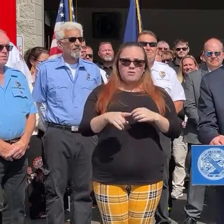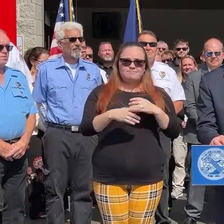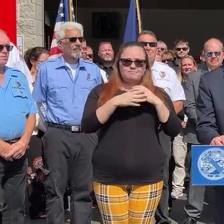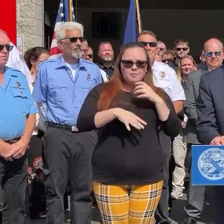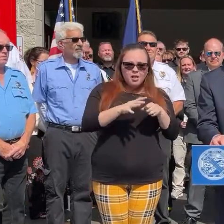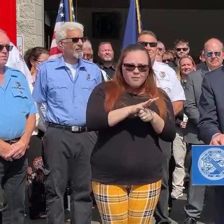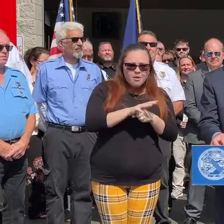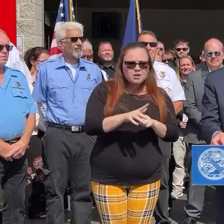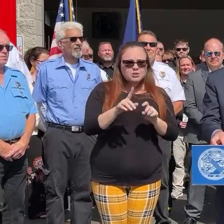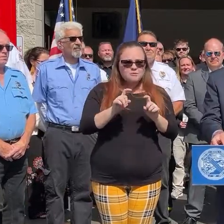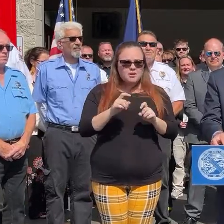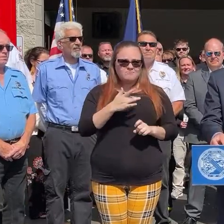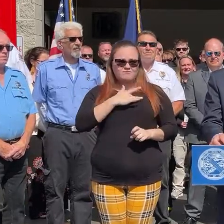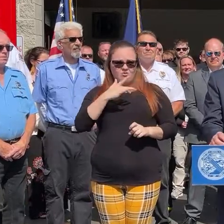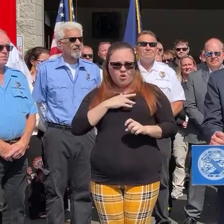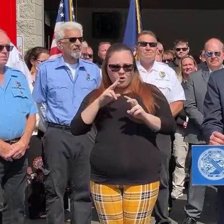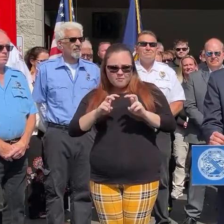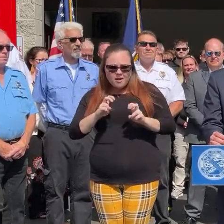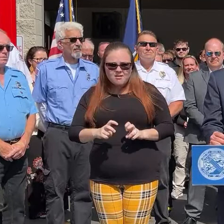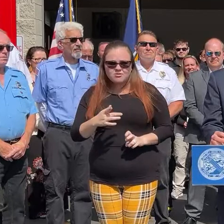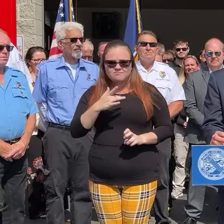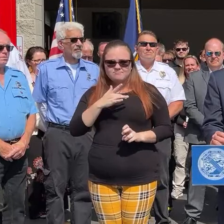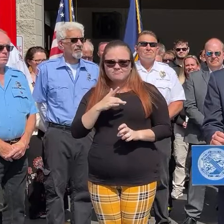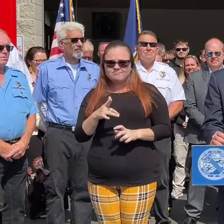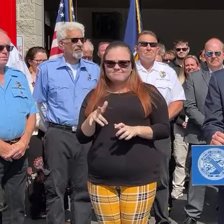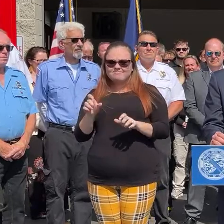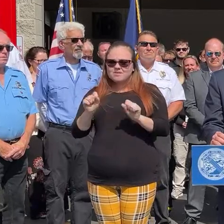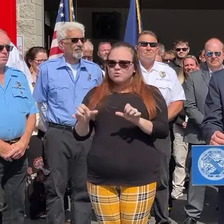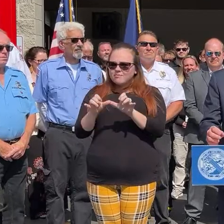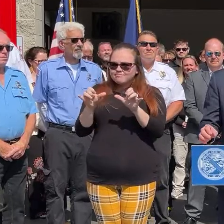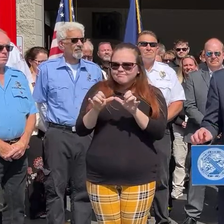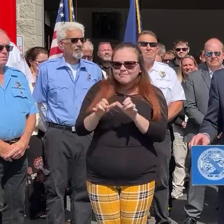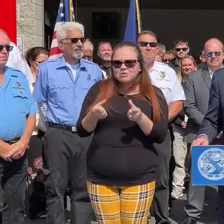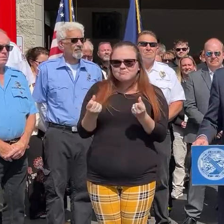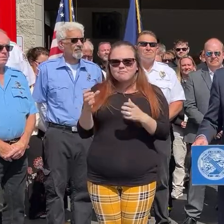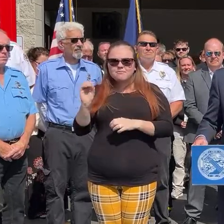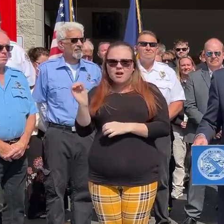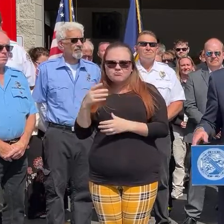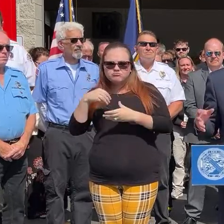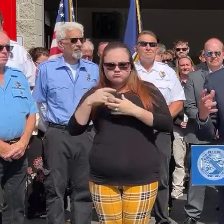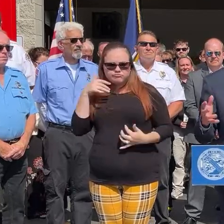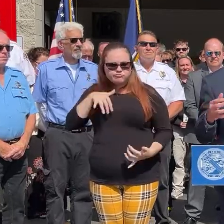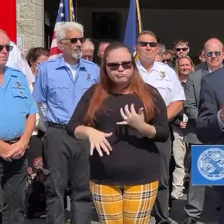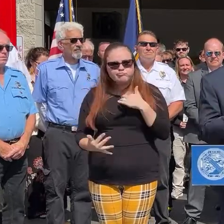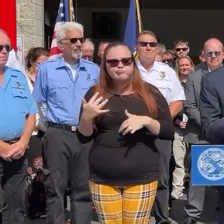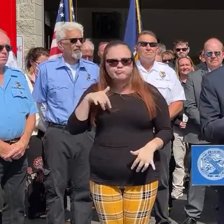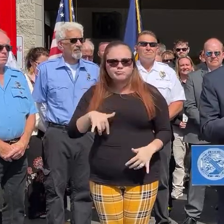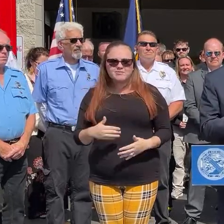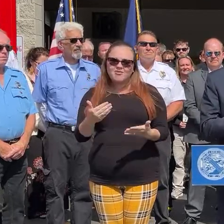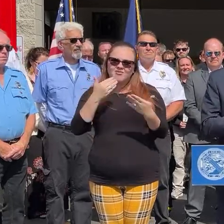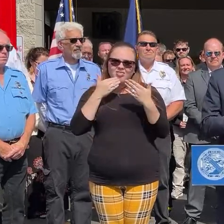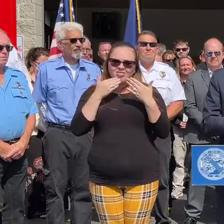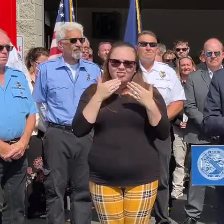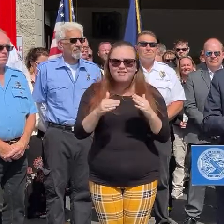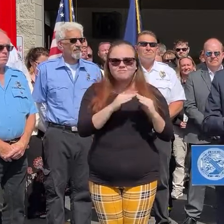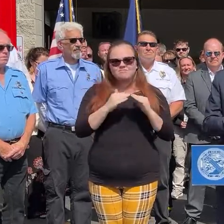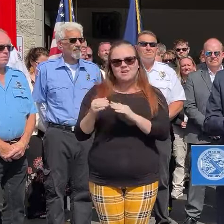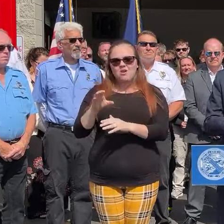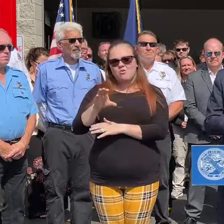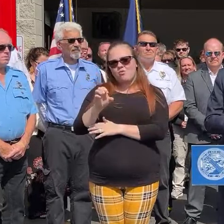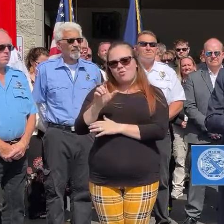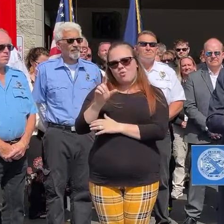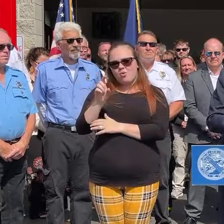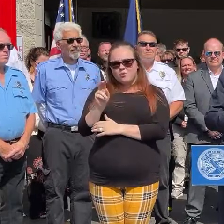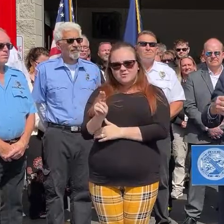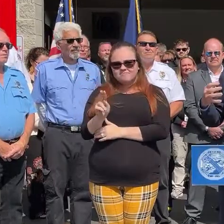pressure monitoring, cardiac defibrillation, and measuring the amount of oxygen in the blood. And I want to thank the town of Colden and the Colden Fire